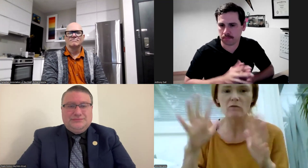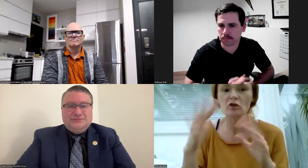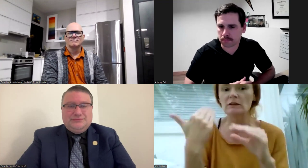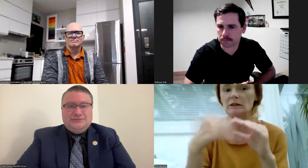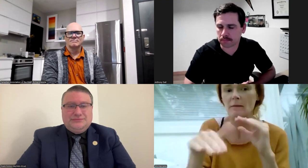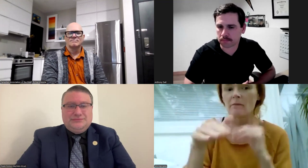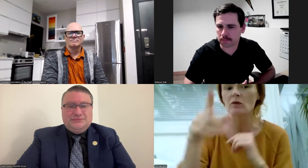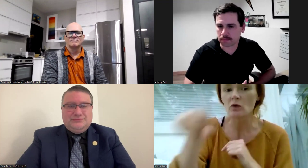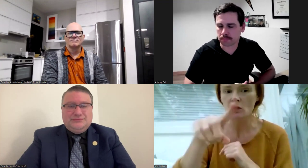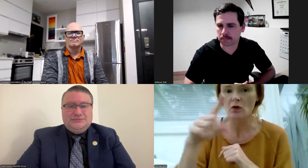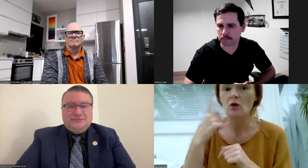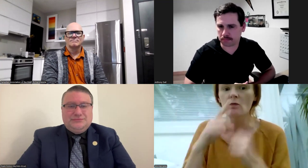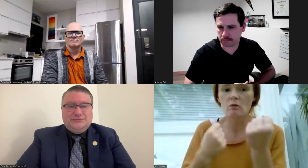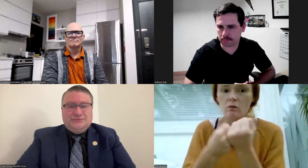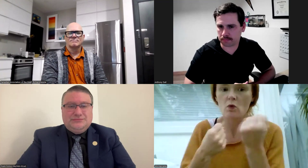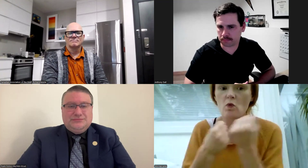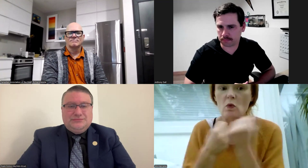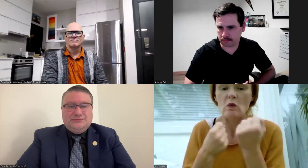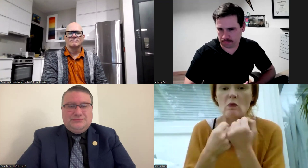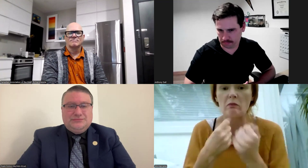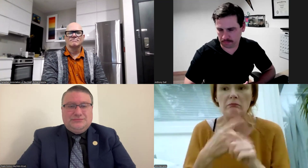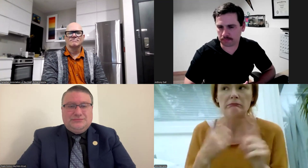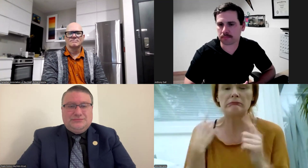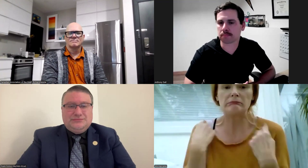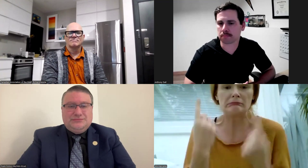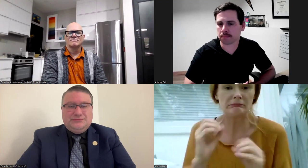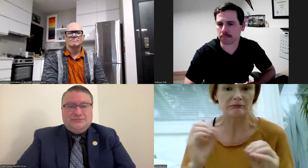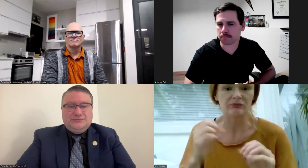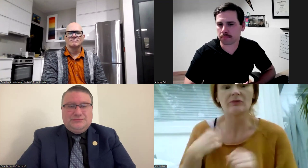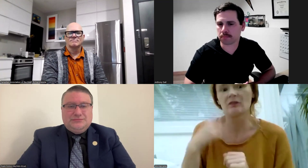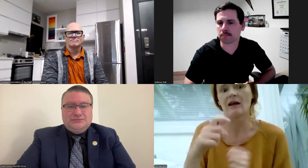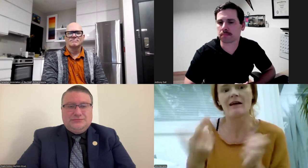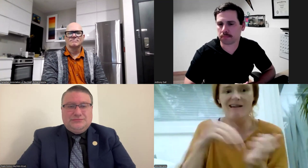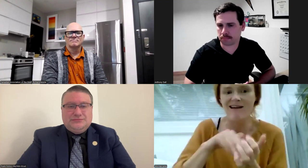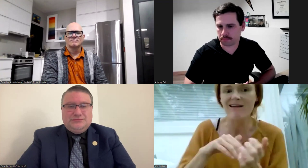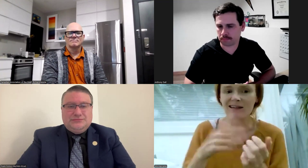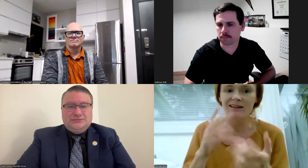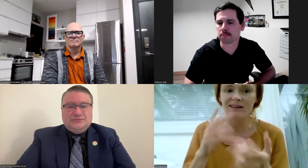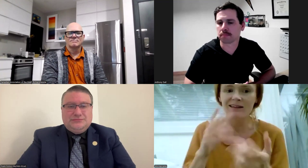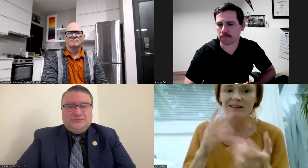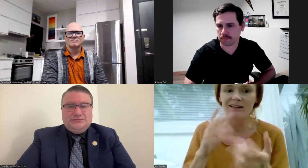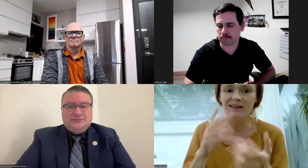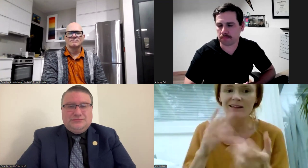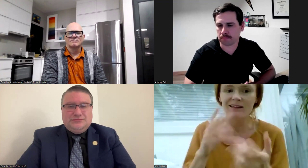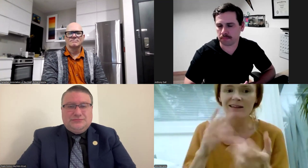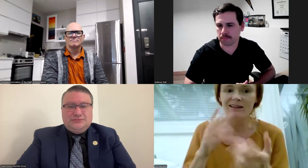What I would like, I have sent an email to you. I'm hoping for support. I hadn't heard anything back, so I thought I would